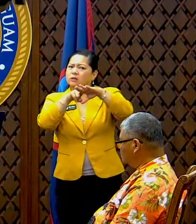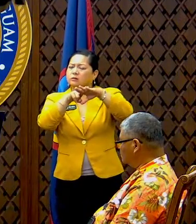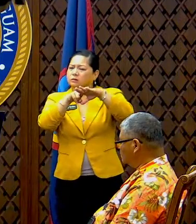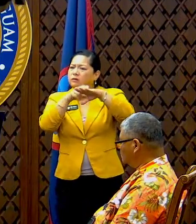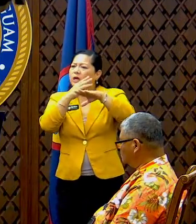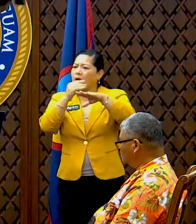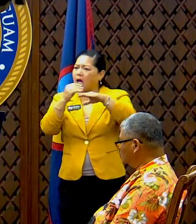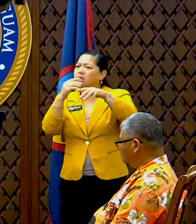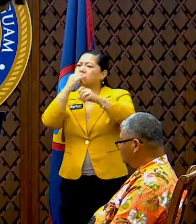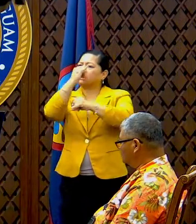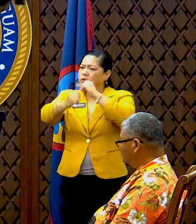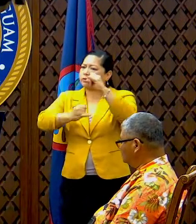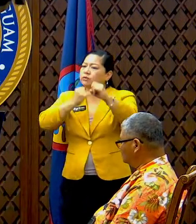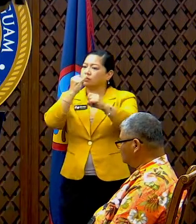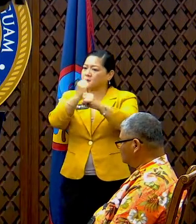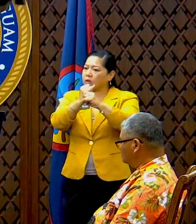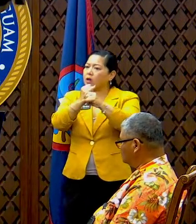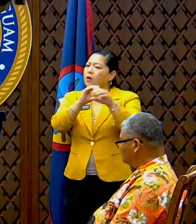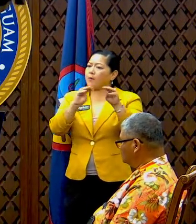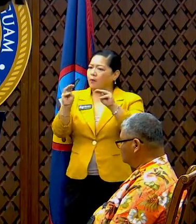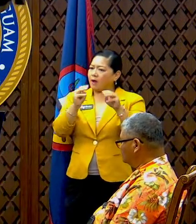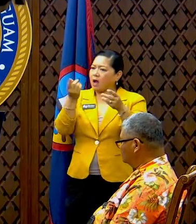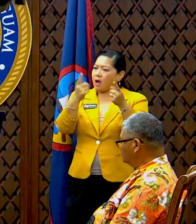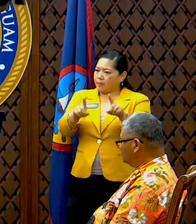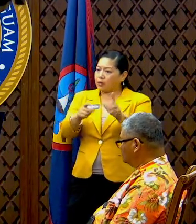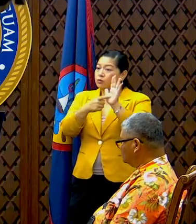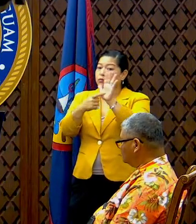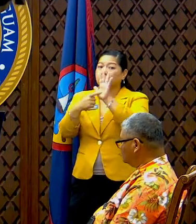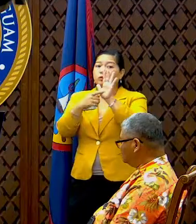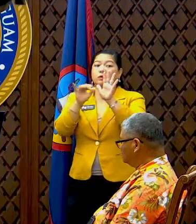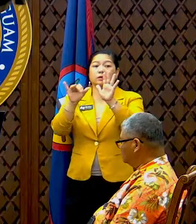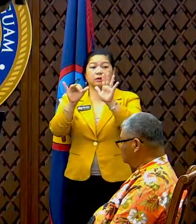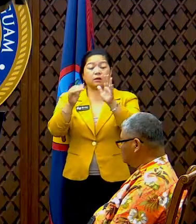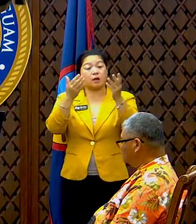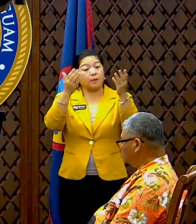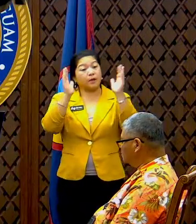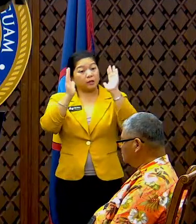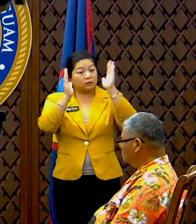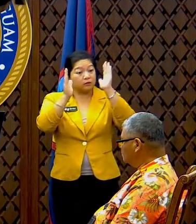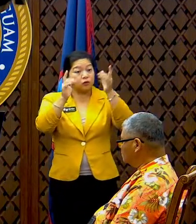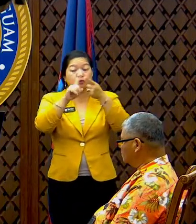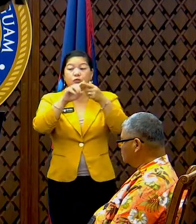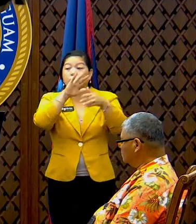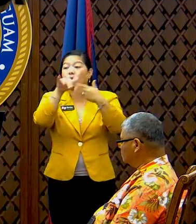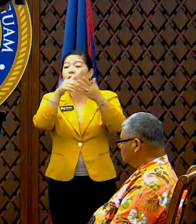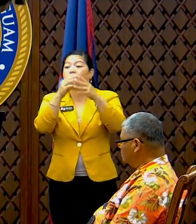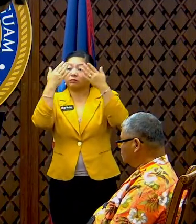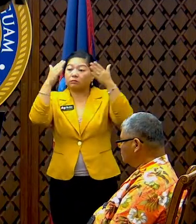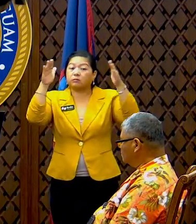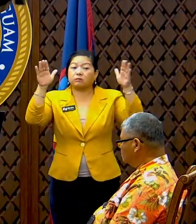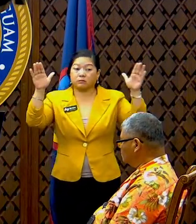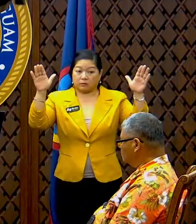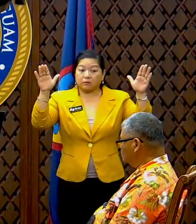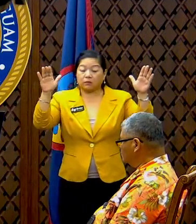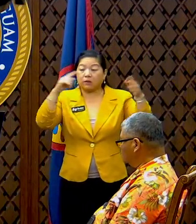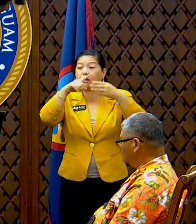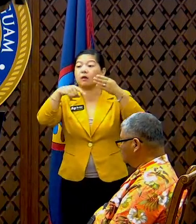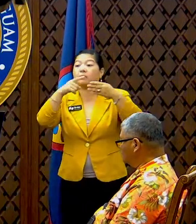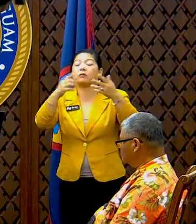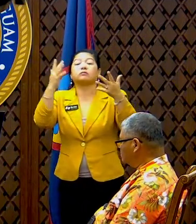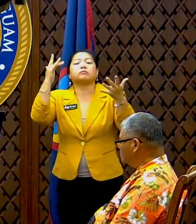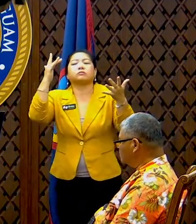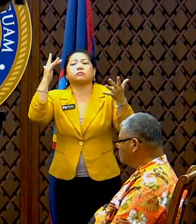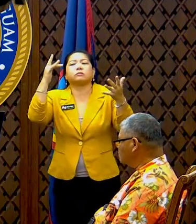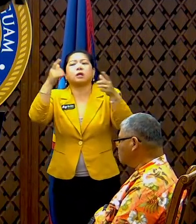and international movement to showcase and bring attention to the entire public about